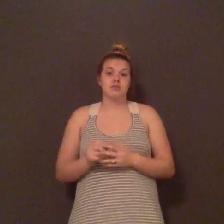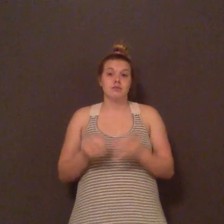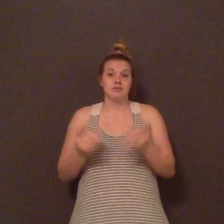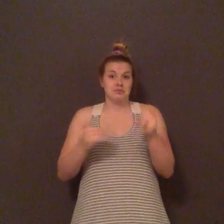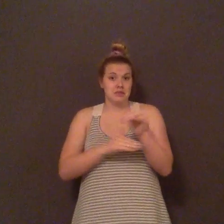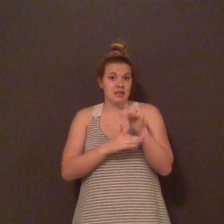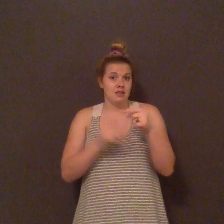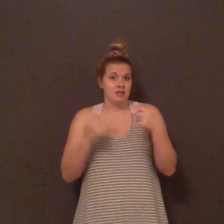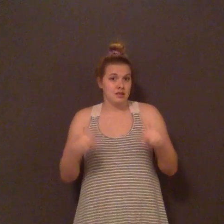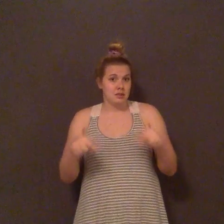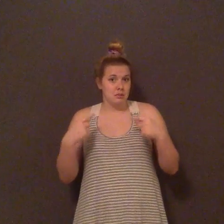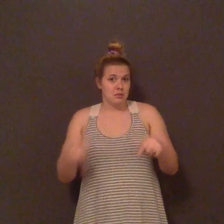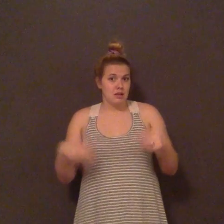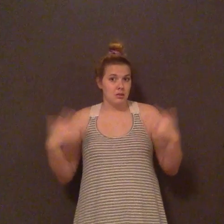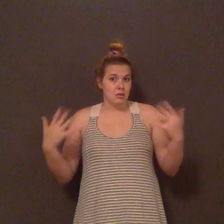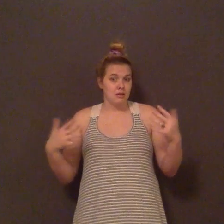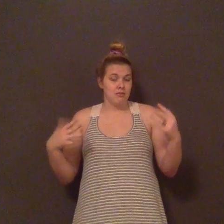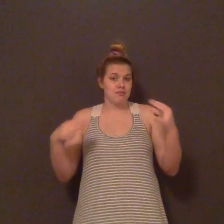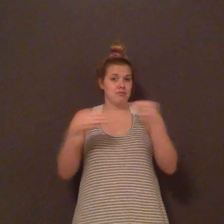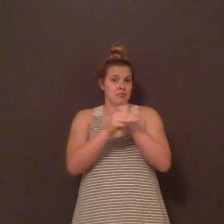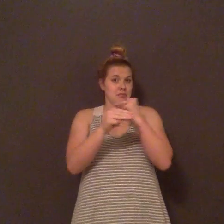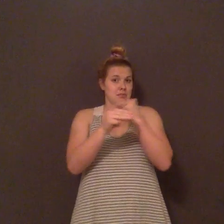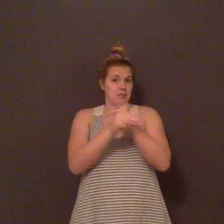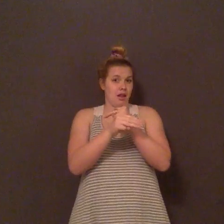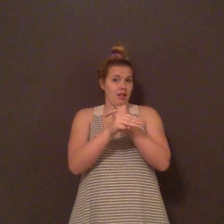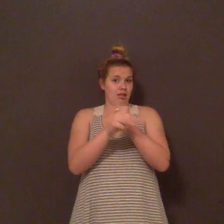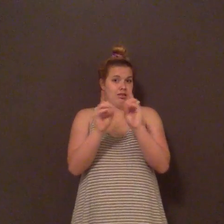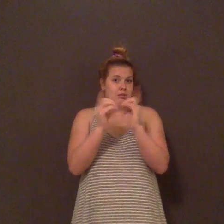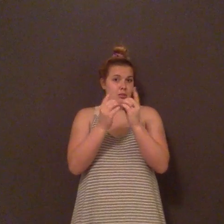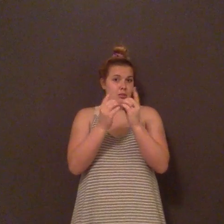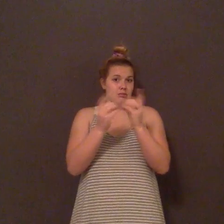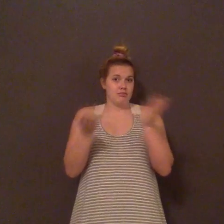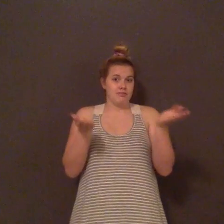presented by the math department. So let me introduce our two debaters to you now.